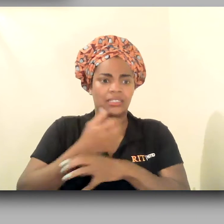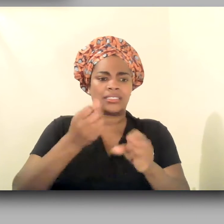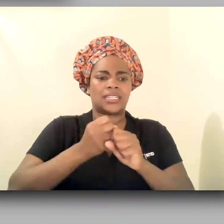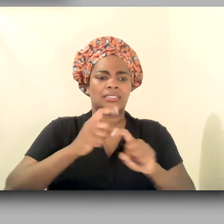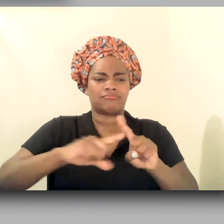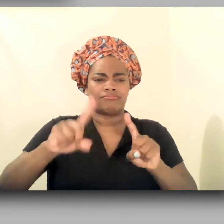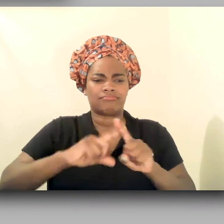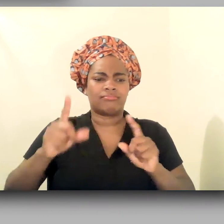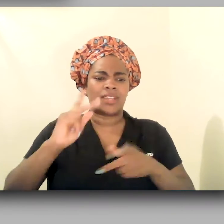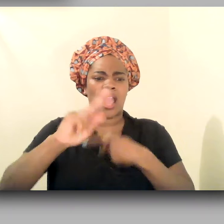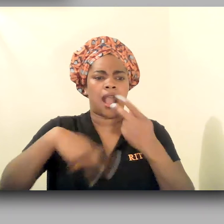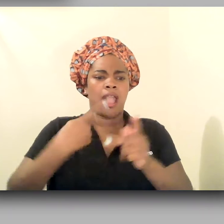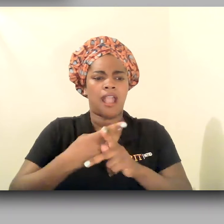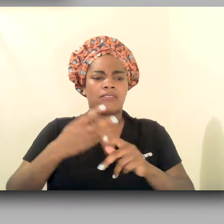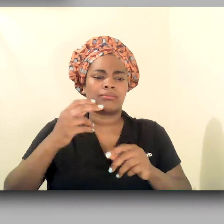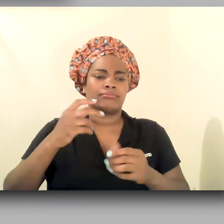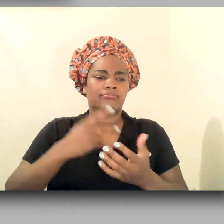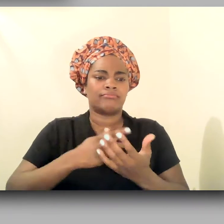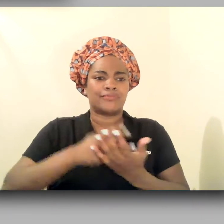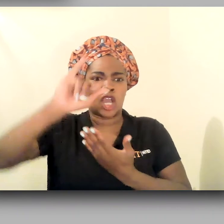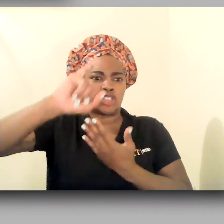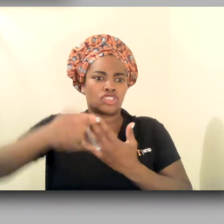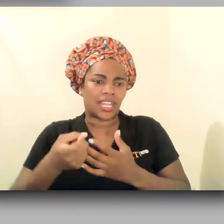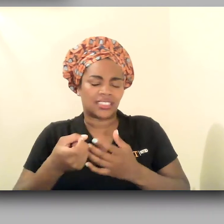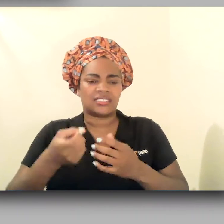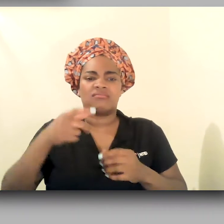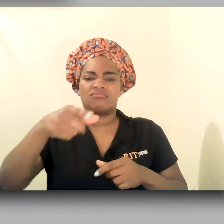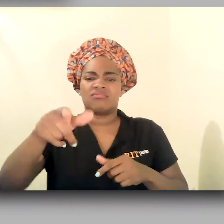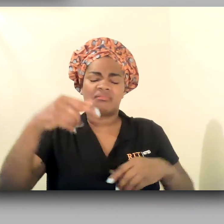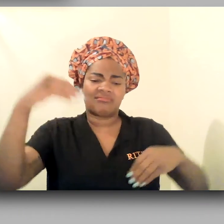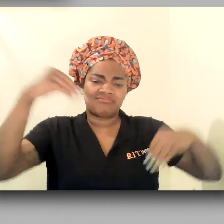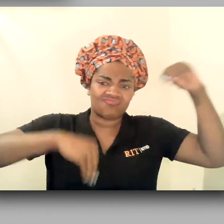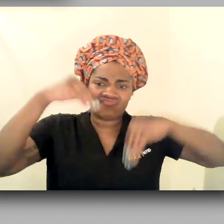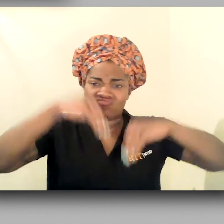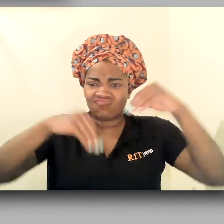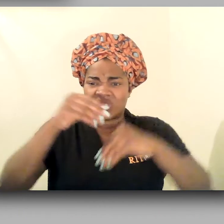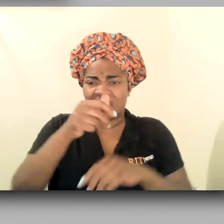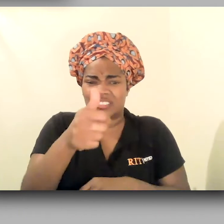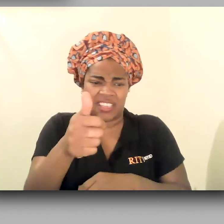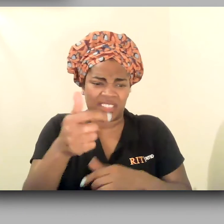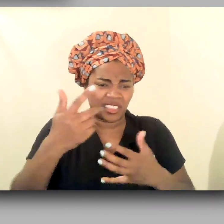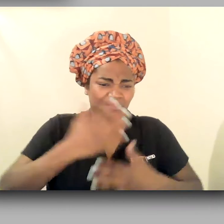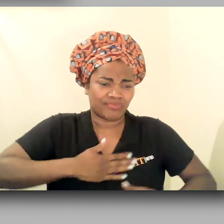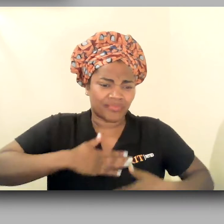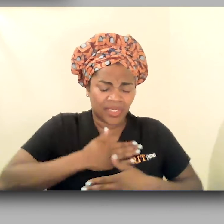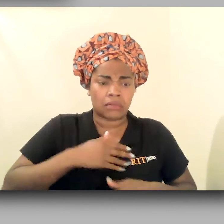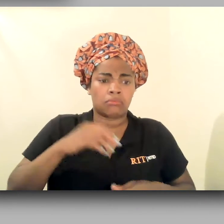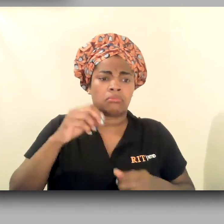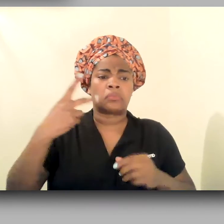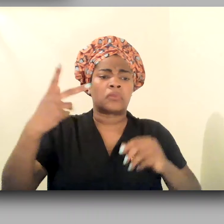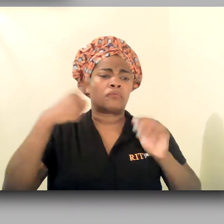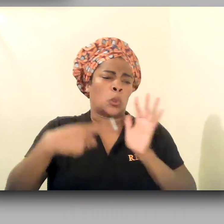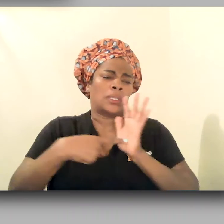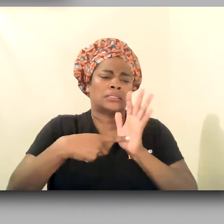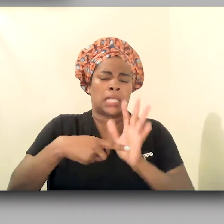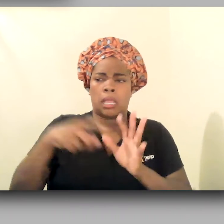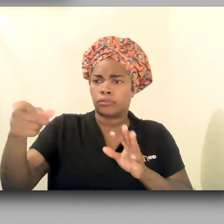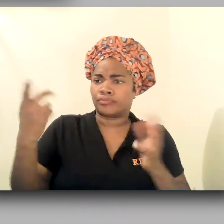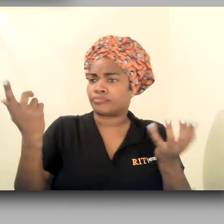projects. There's a box that comes with all the stuff that you need. For example, one of them is